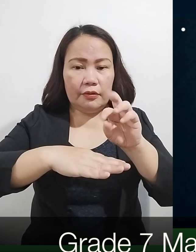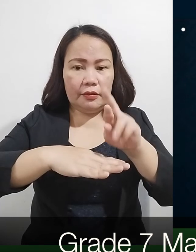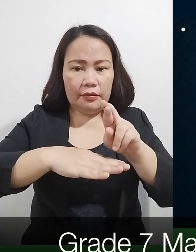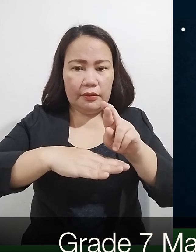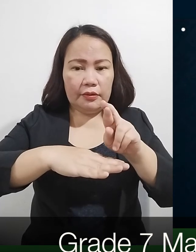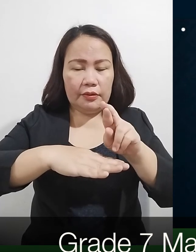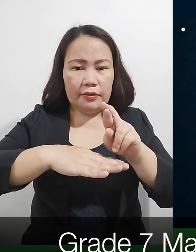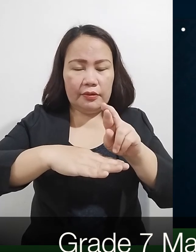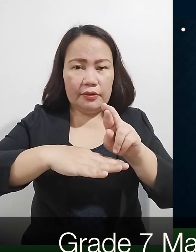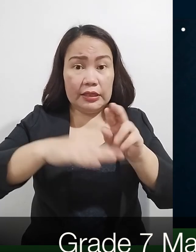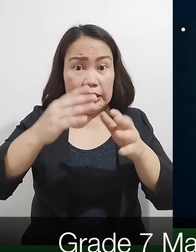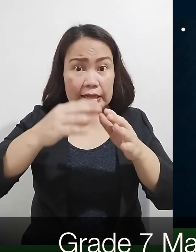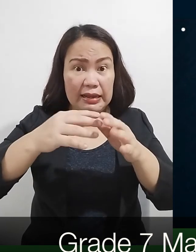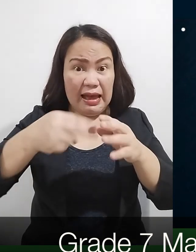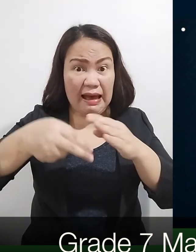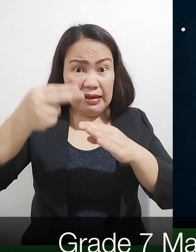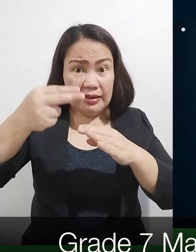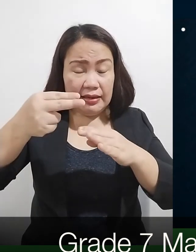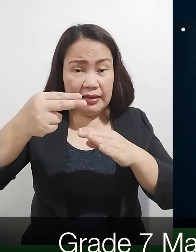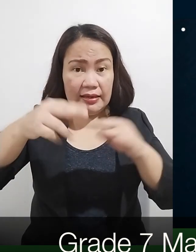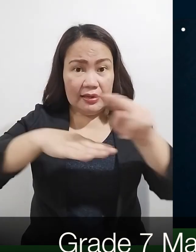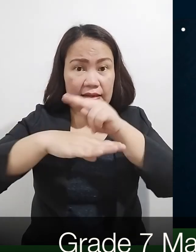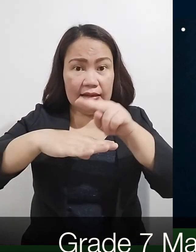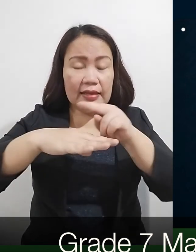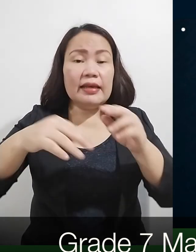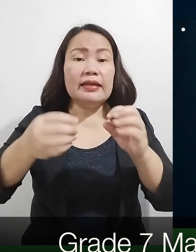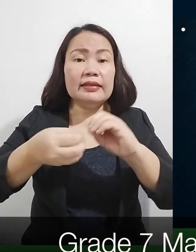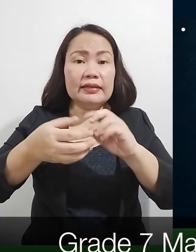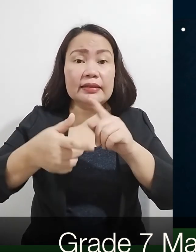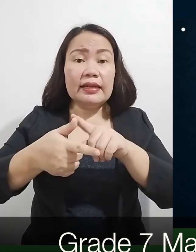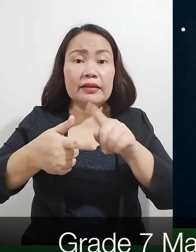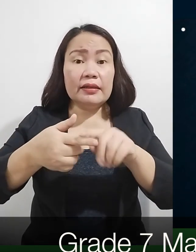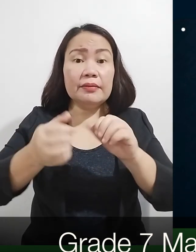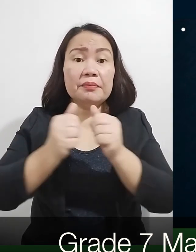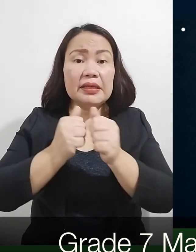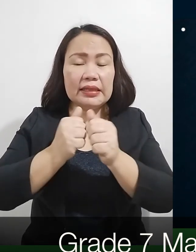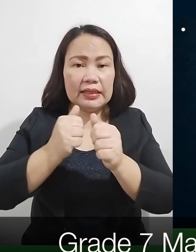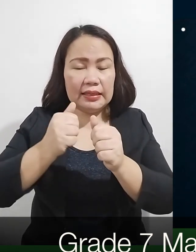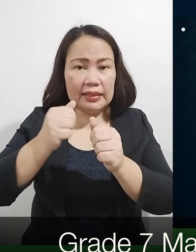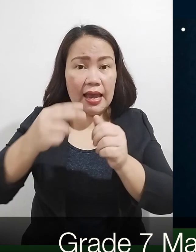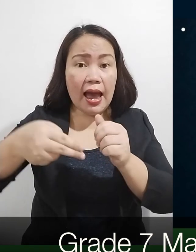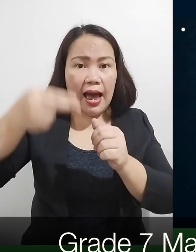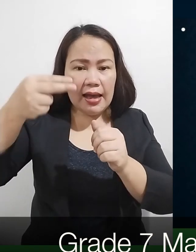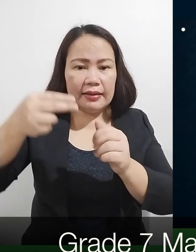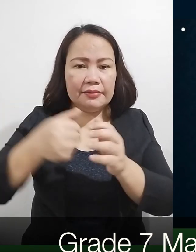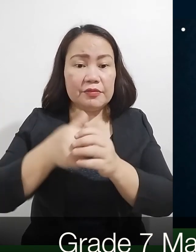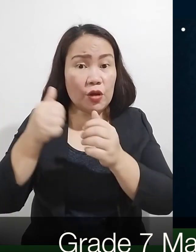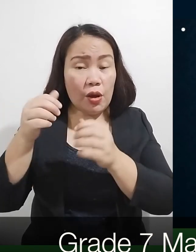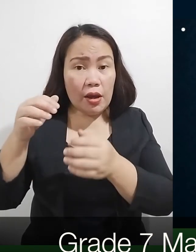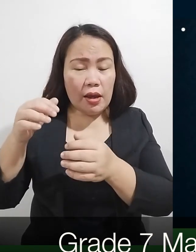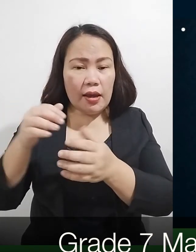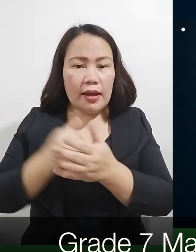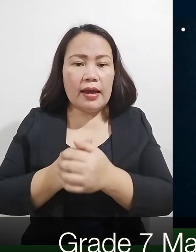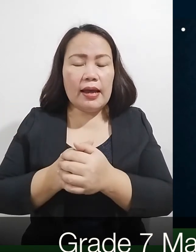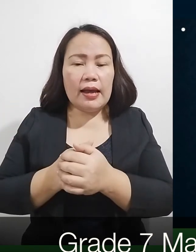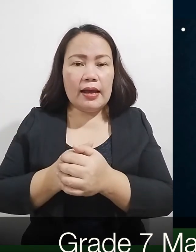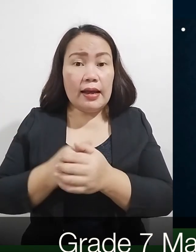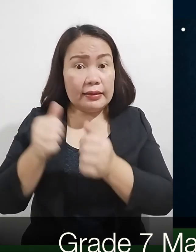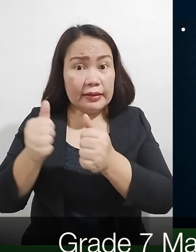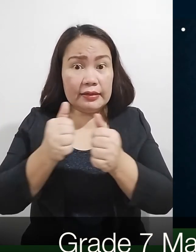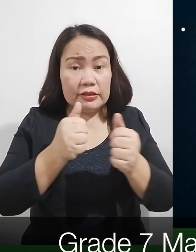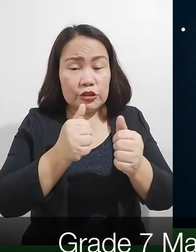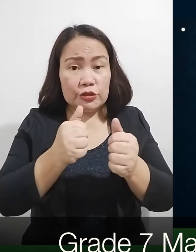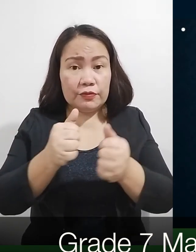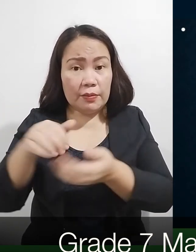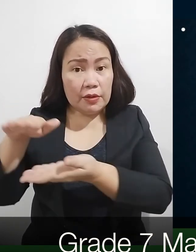ay denominator, the bigger the numerator, the higher the value. So, if you're gonna arrange this in